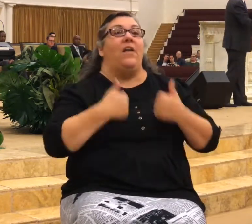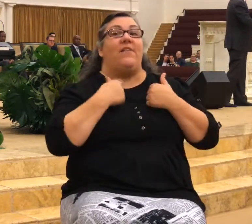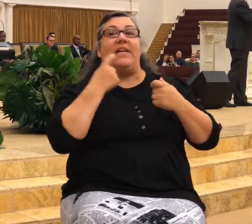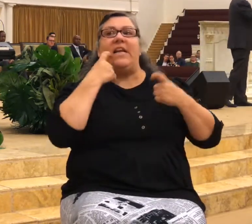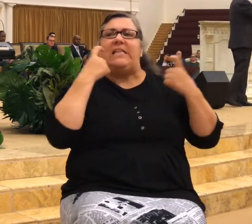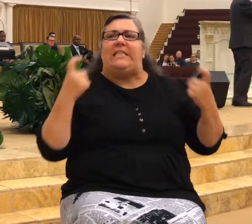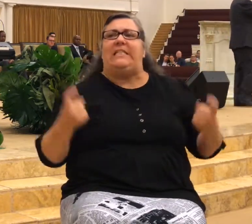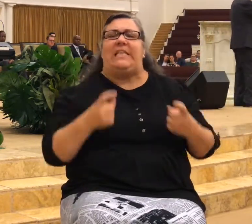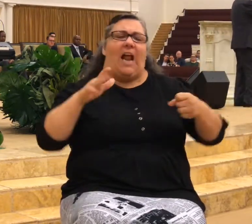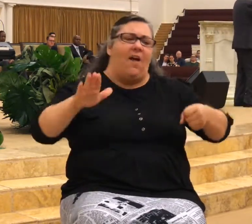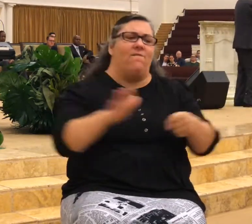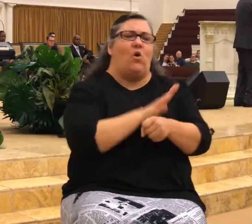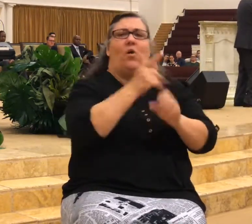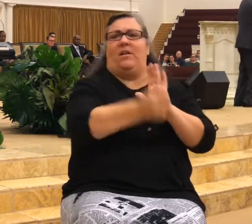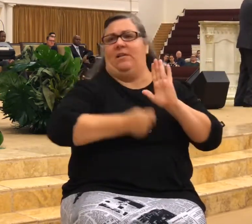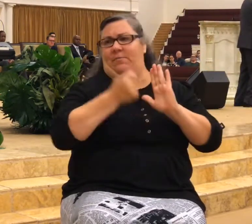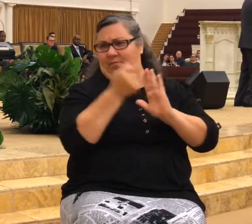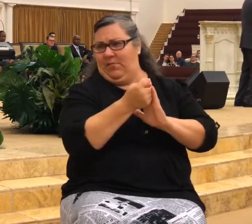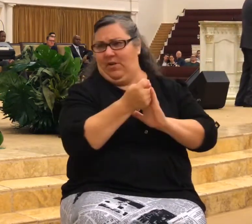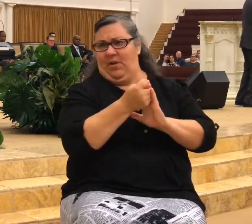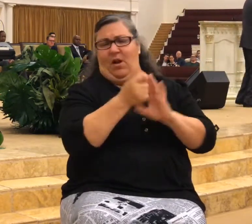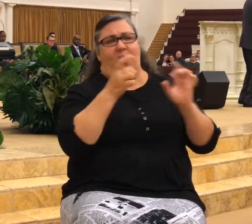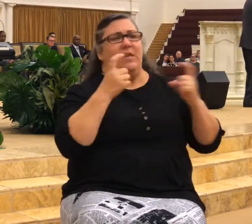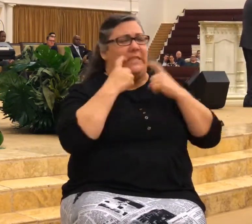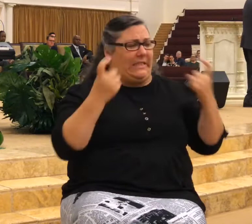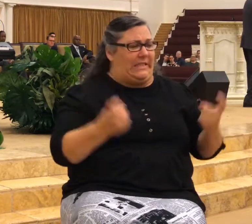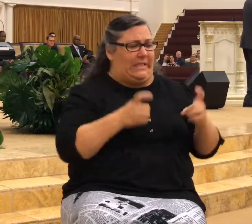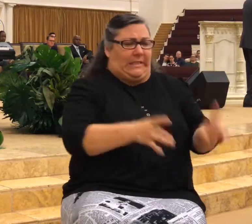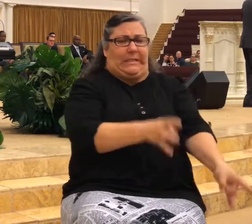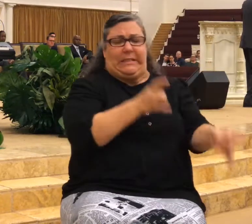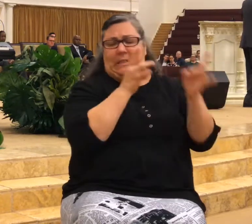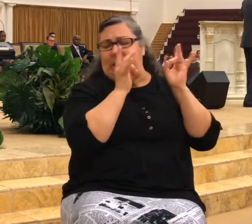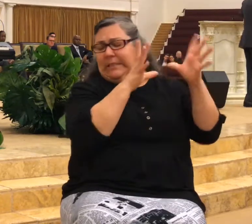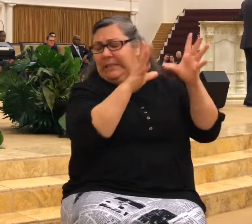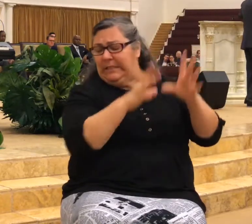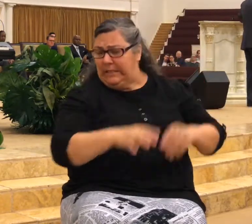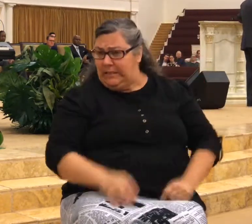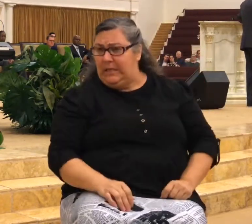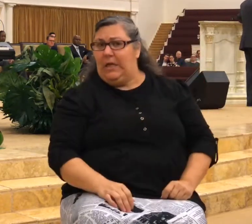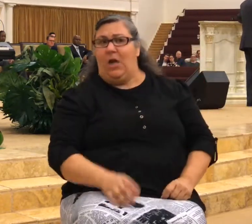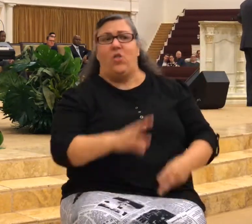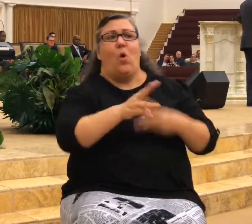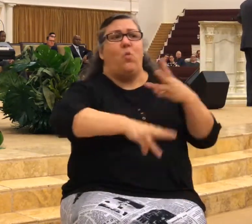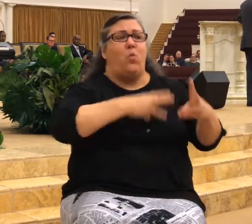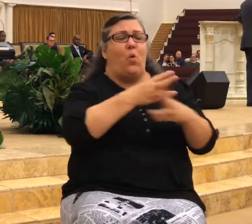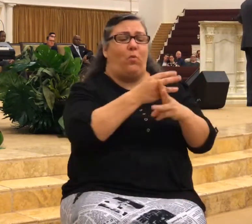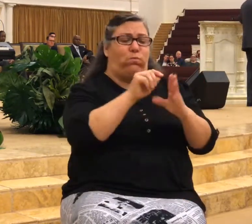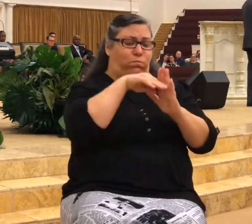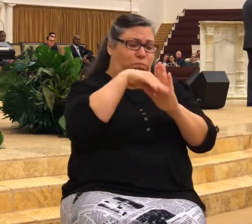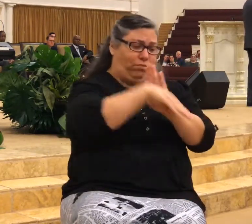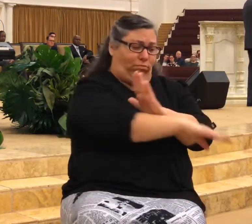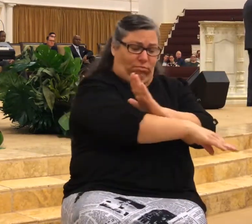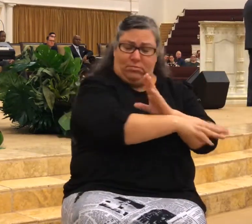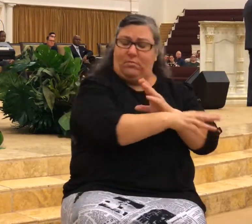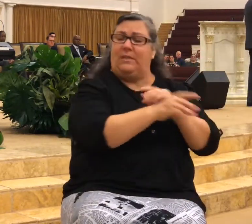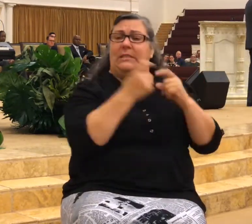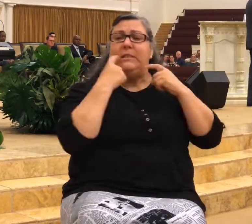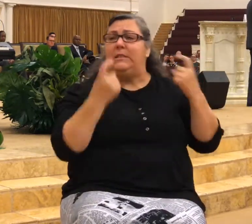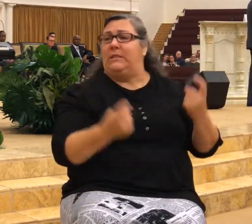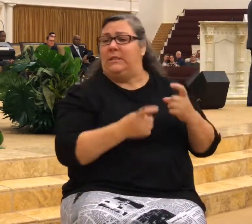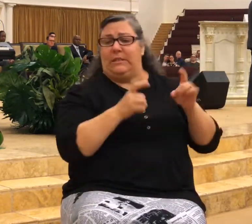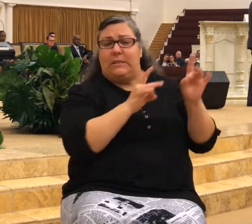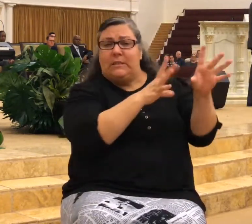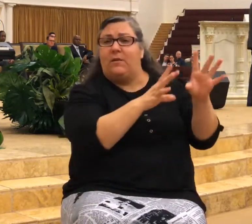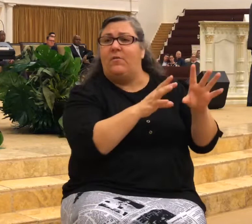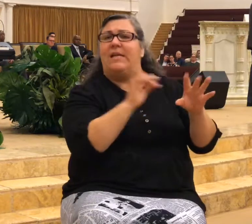living in a time of great transgression. The world has gone awry as it's never been before. It's kind of like